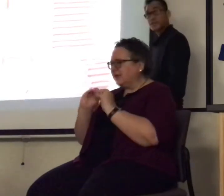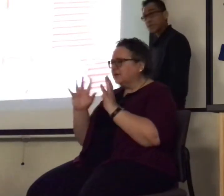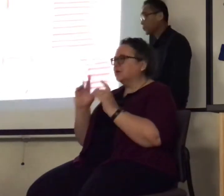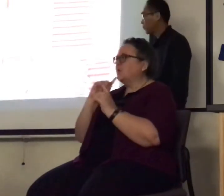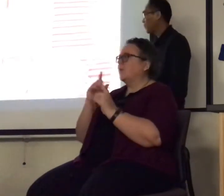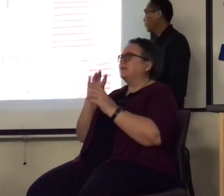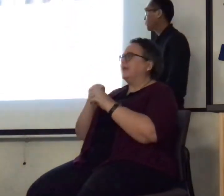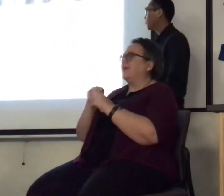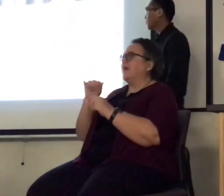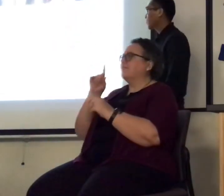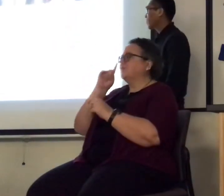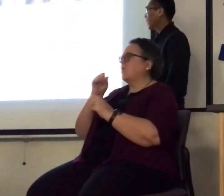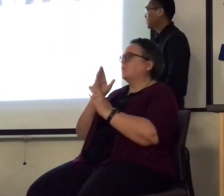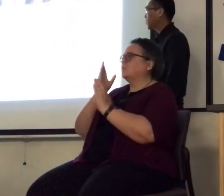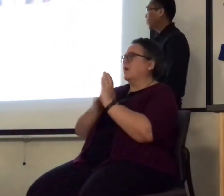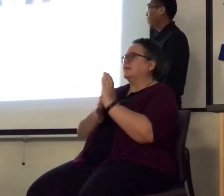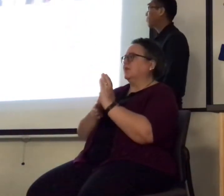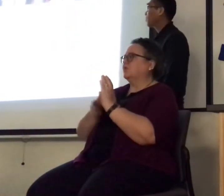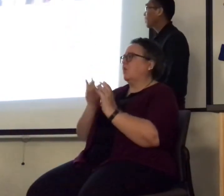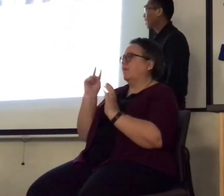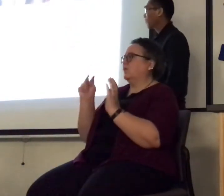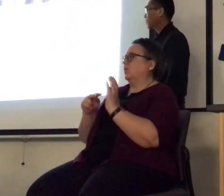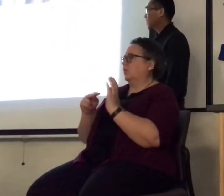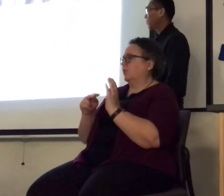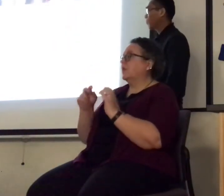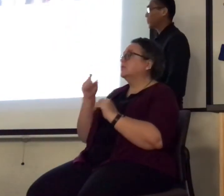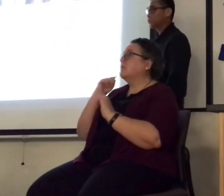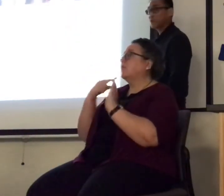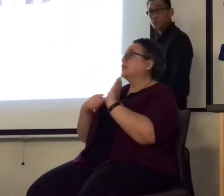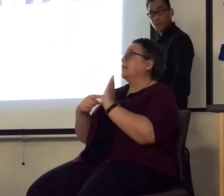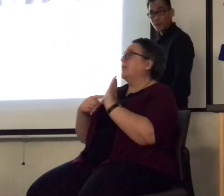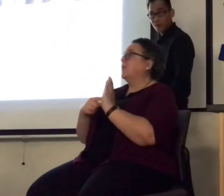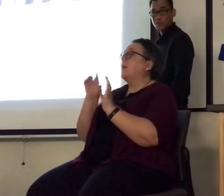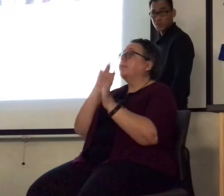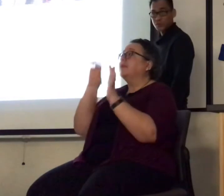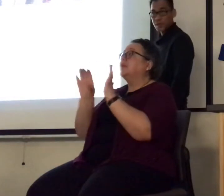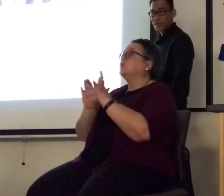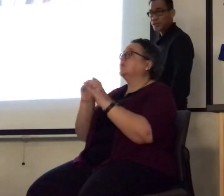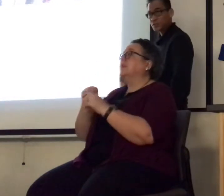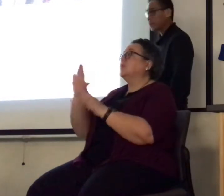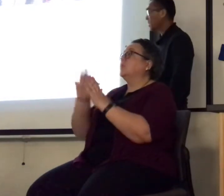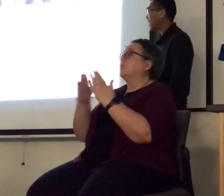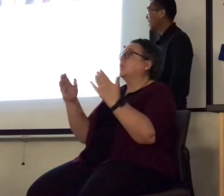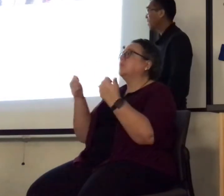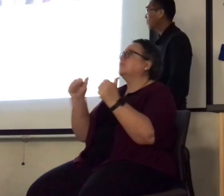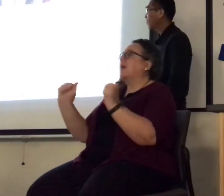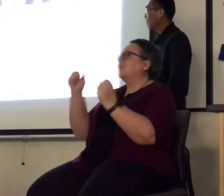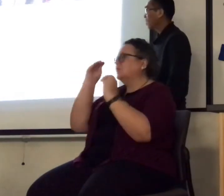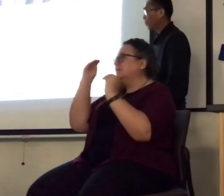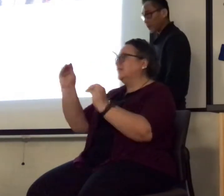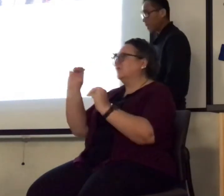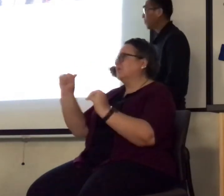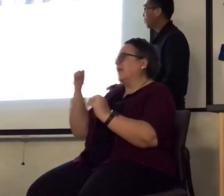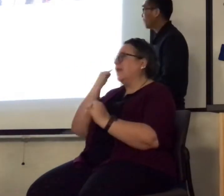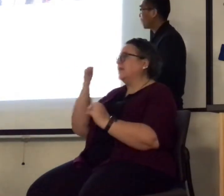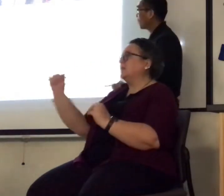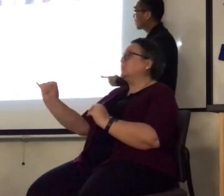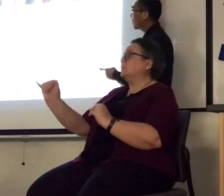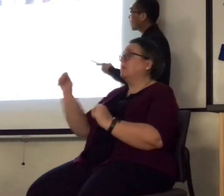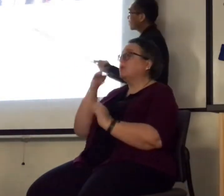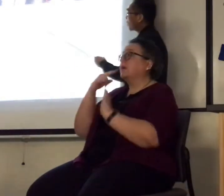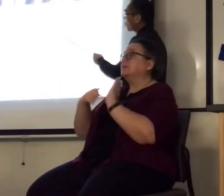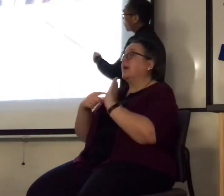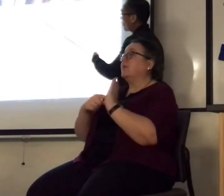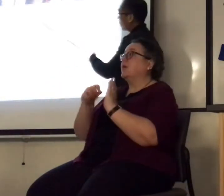a cross-sectional view. And so, like for example, pictures in your book also try to teach you this idea. For example, if